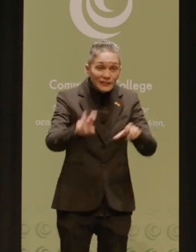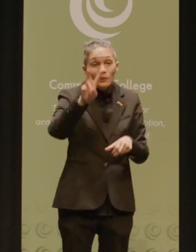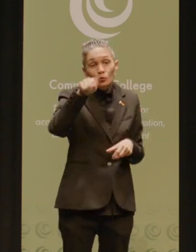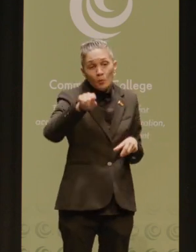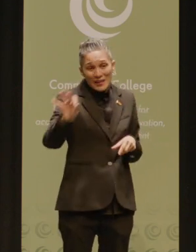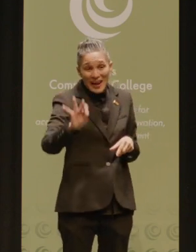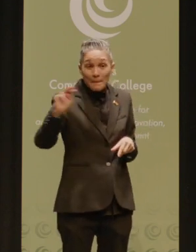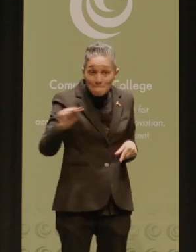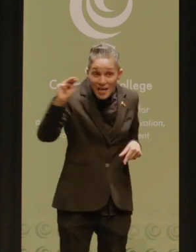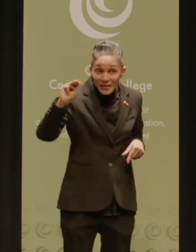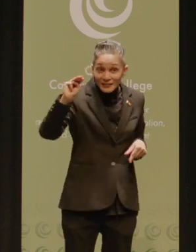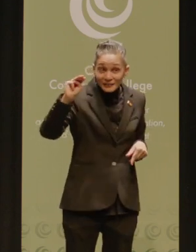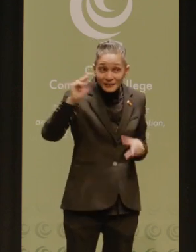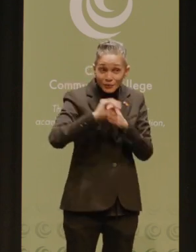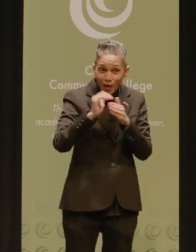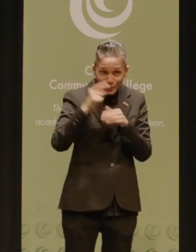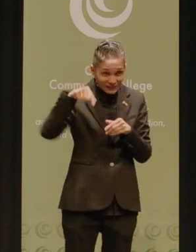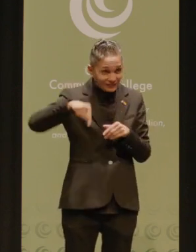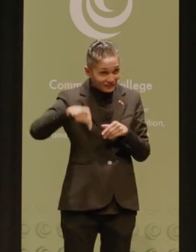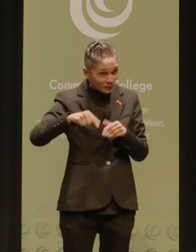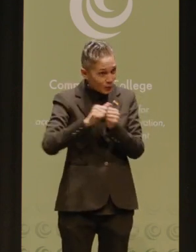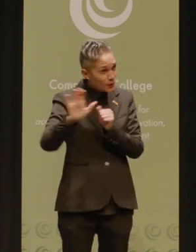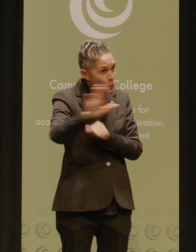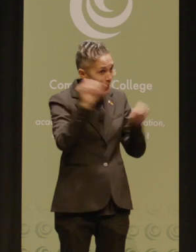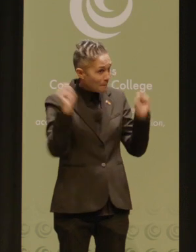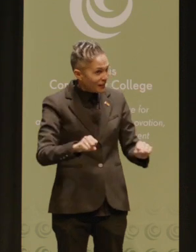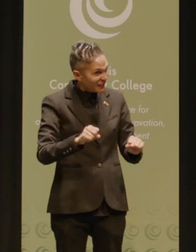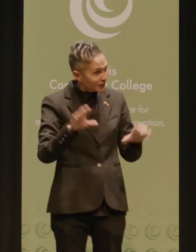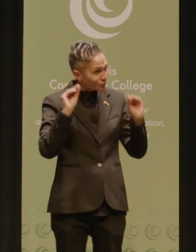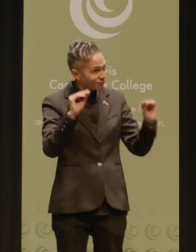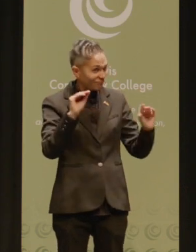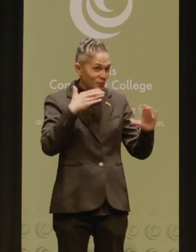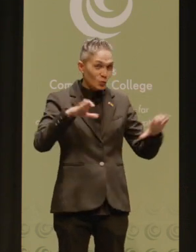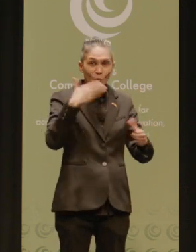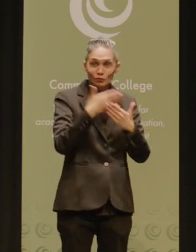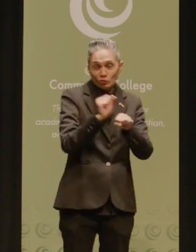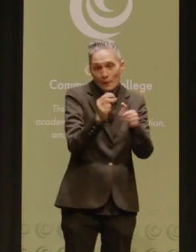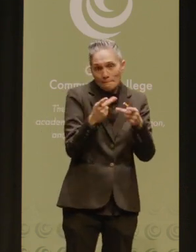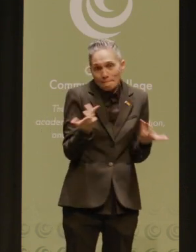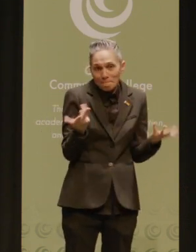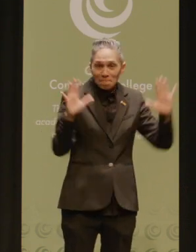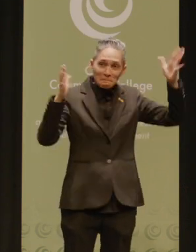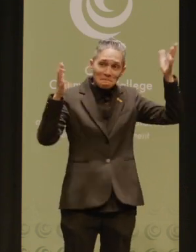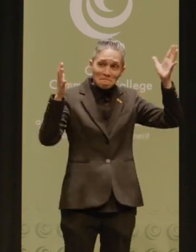$2.9 million in this investment in your ability to do your job well.